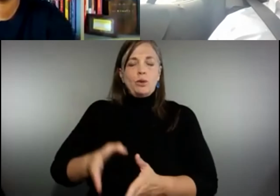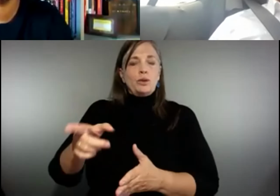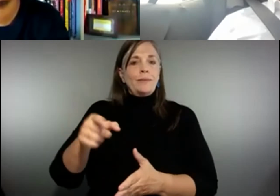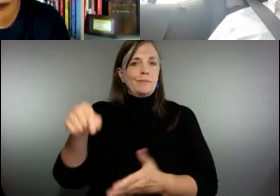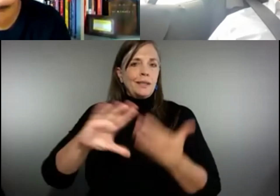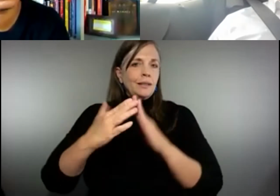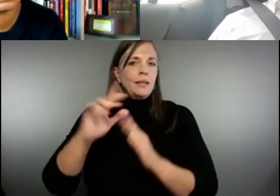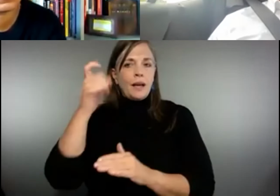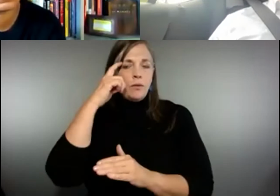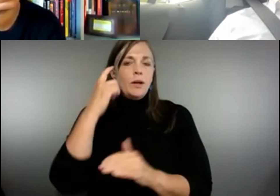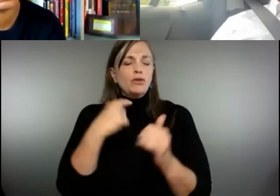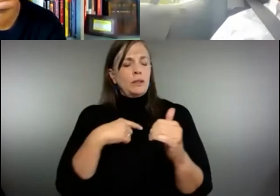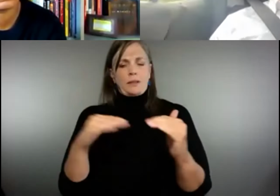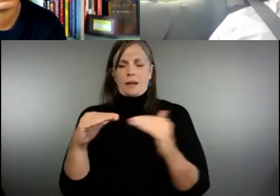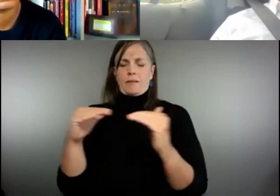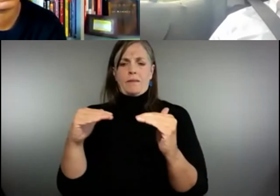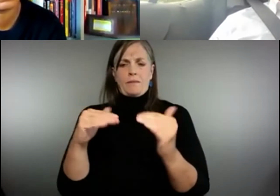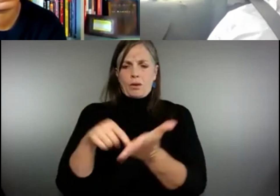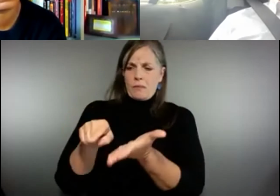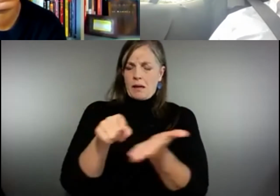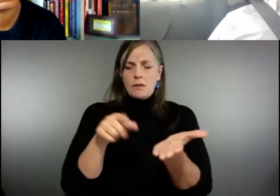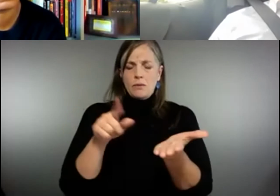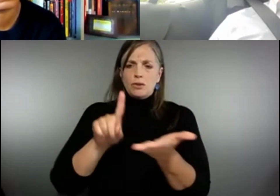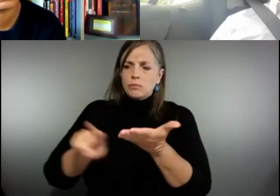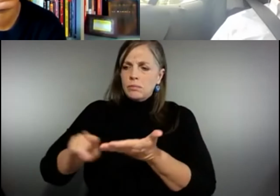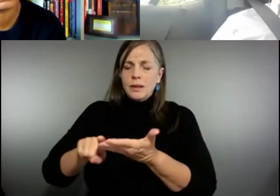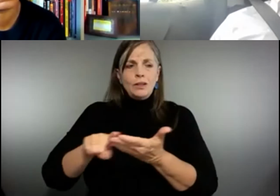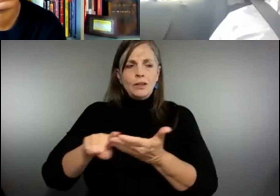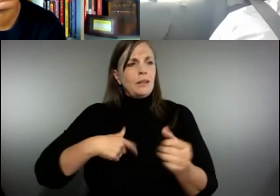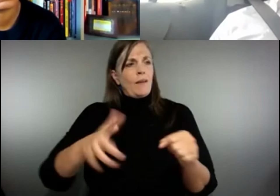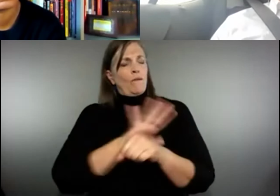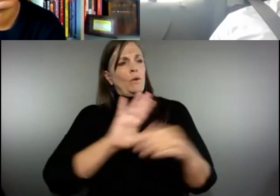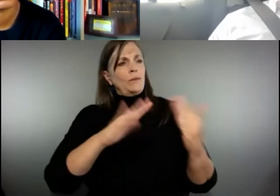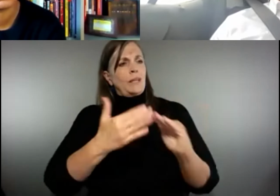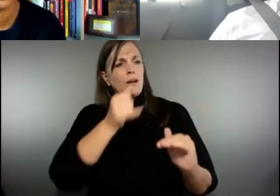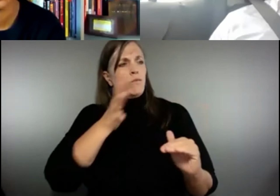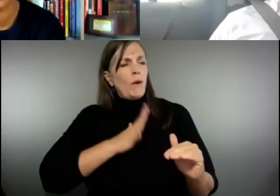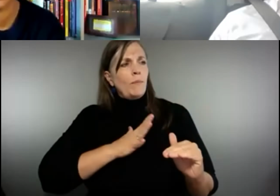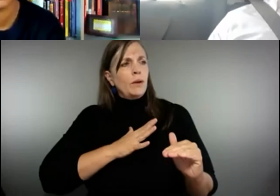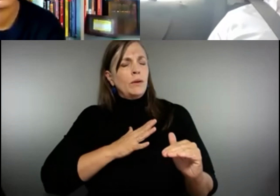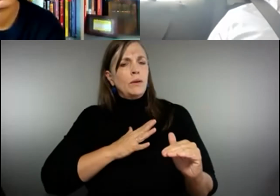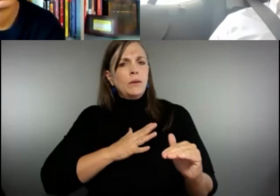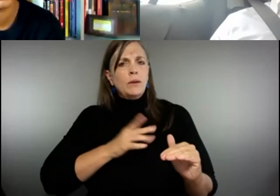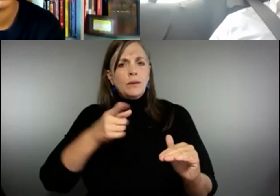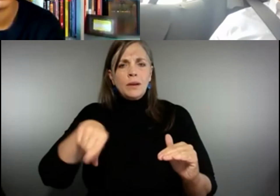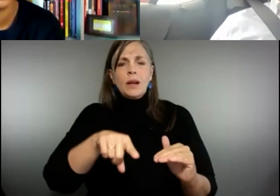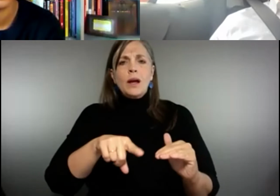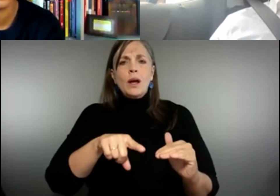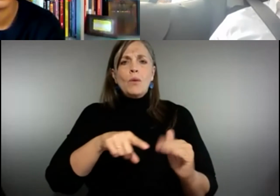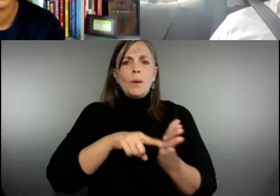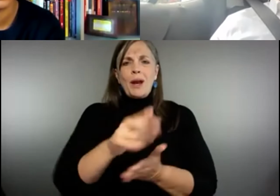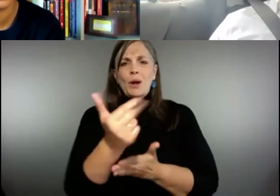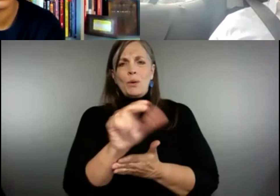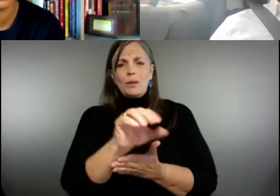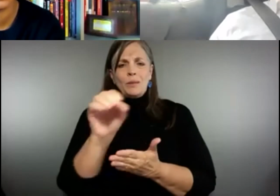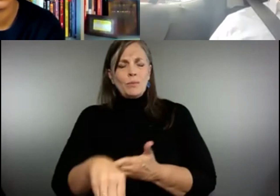found there was one agency that led the entire city of women were being paid 13 more than men and my staff is